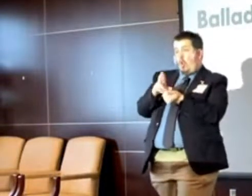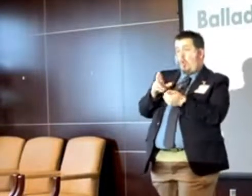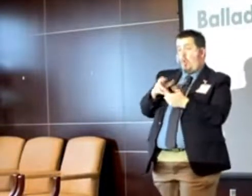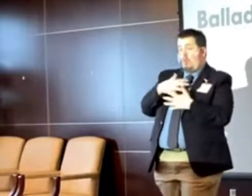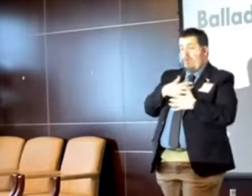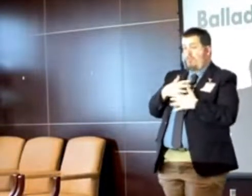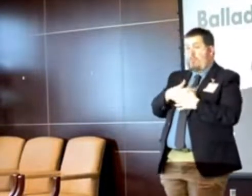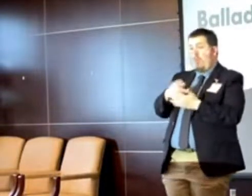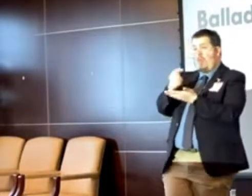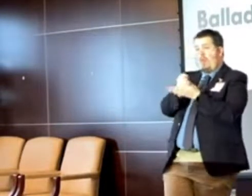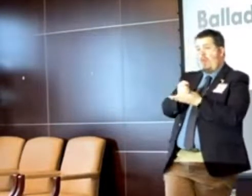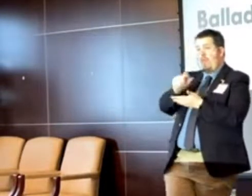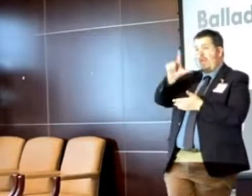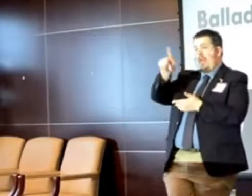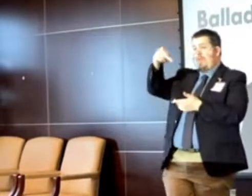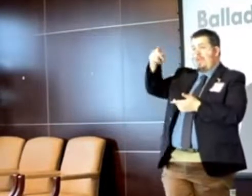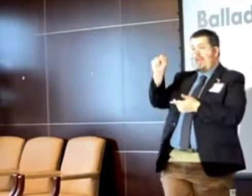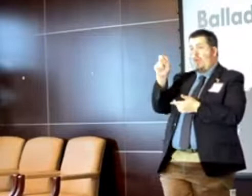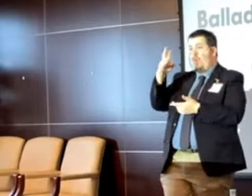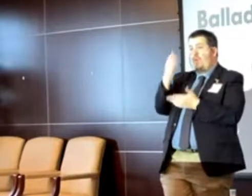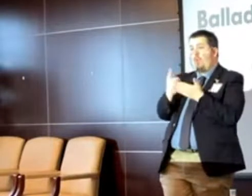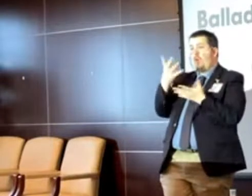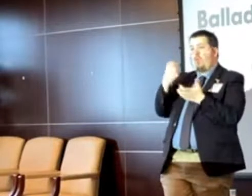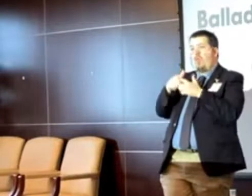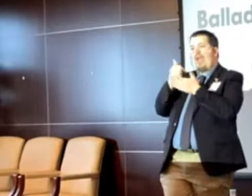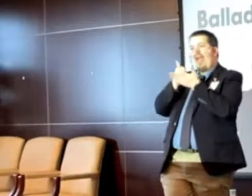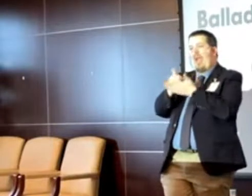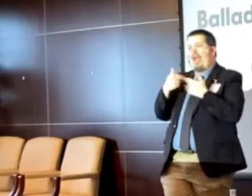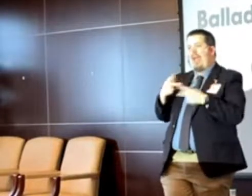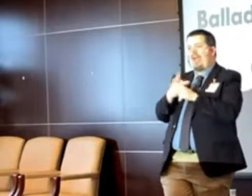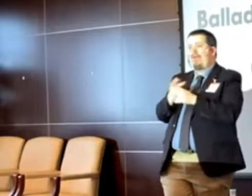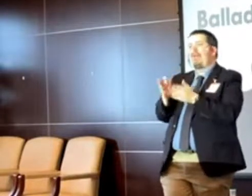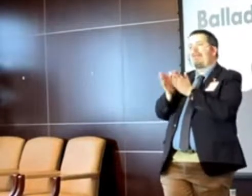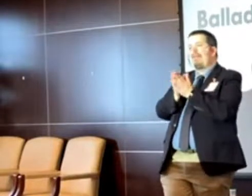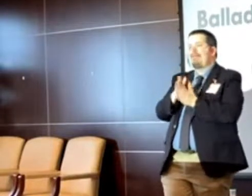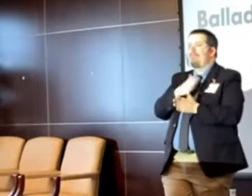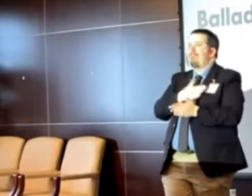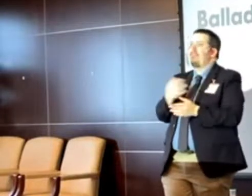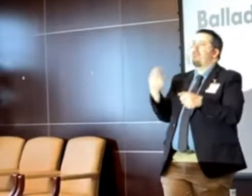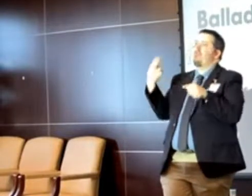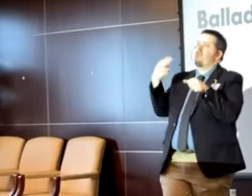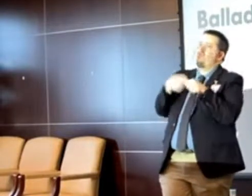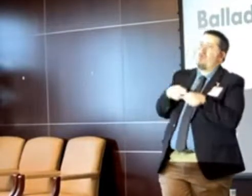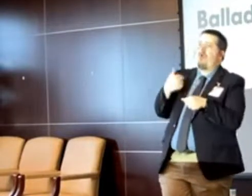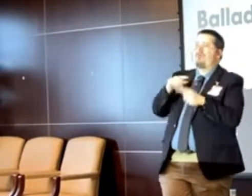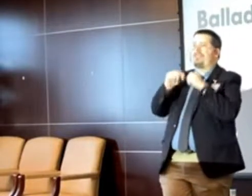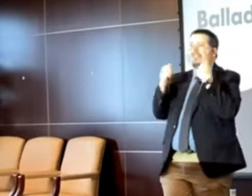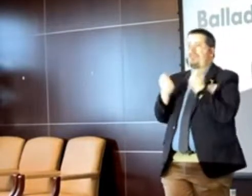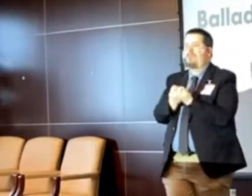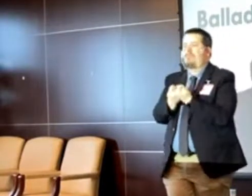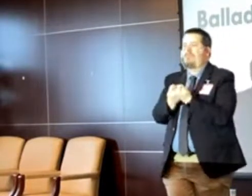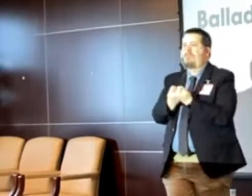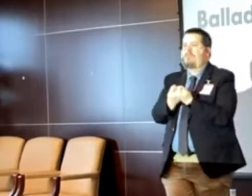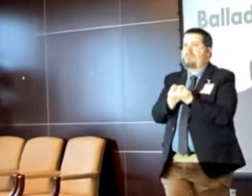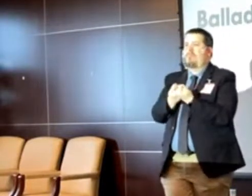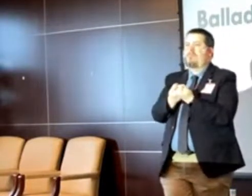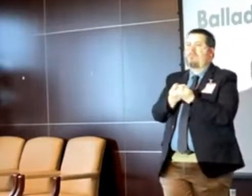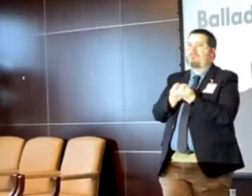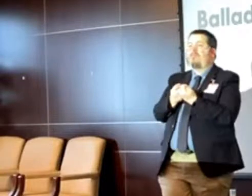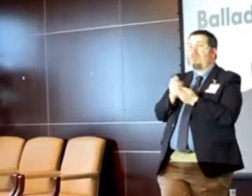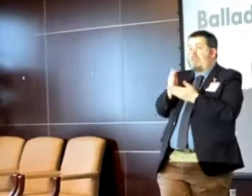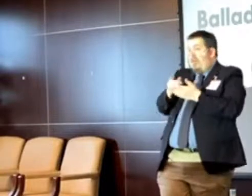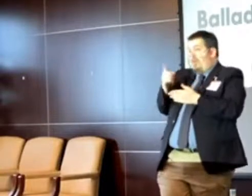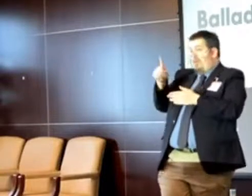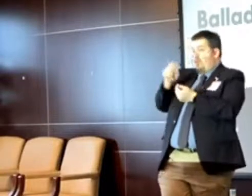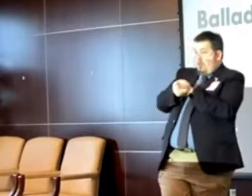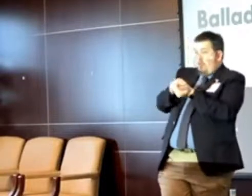therapist, LPN, or someone that wants to help in healthcare, we ask you to consider joining our team. Bringing retired